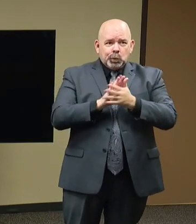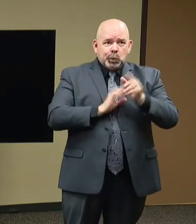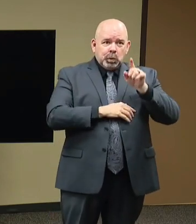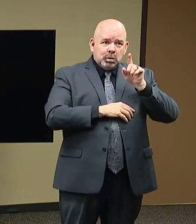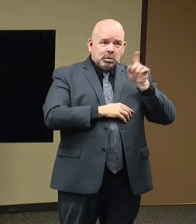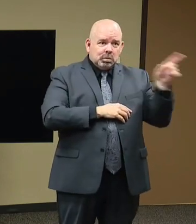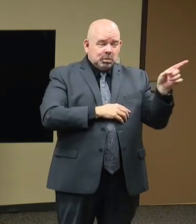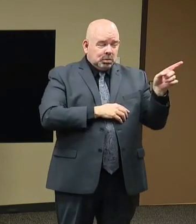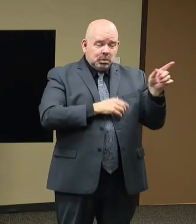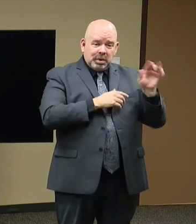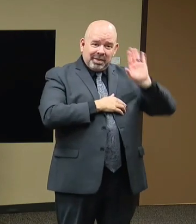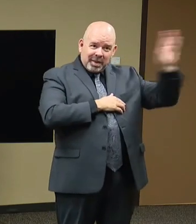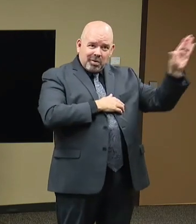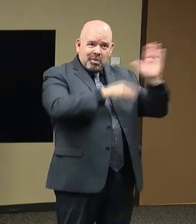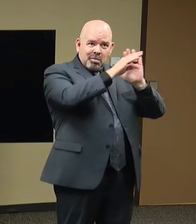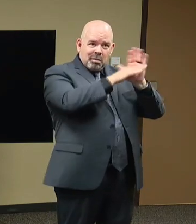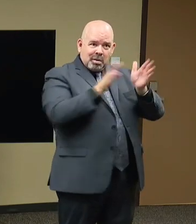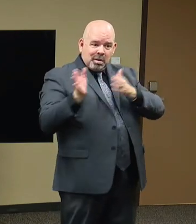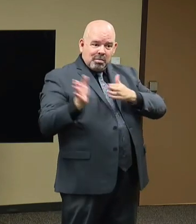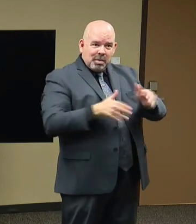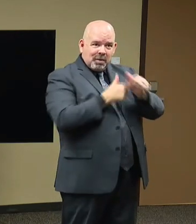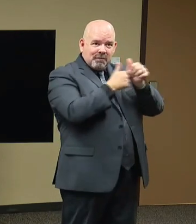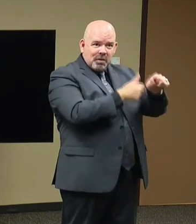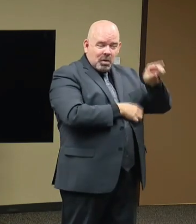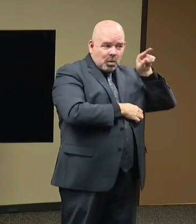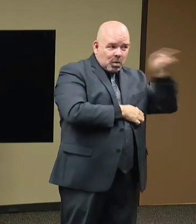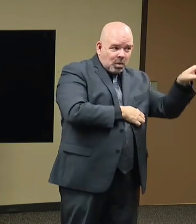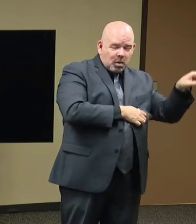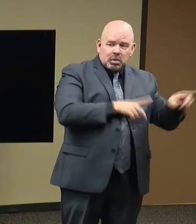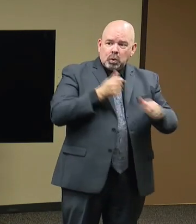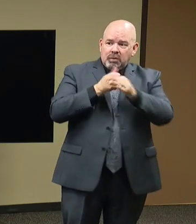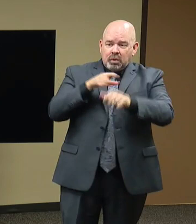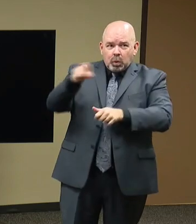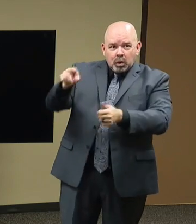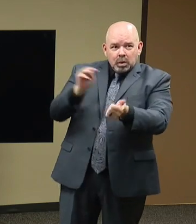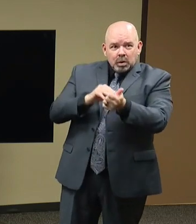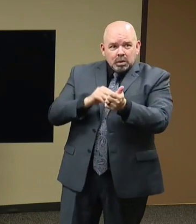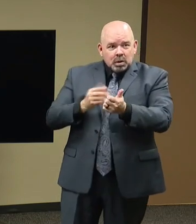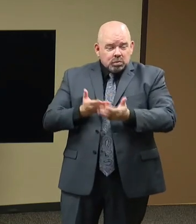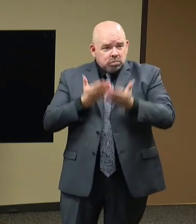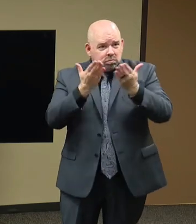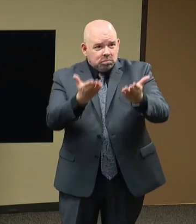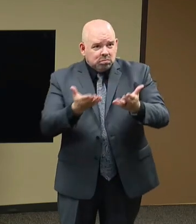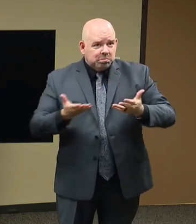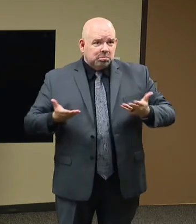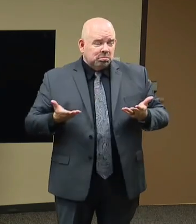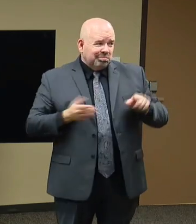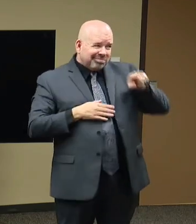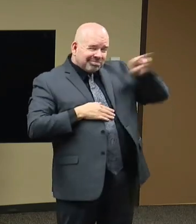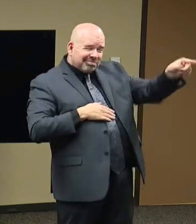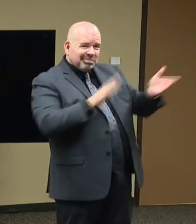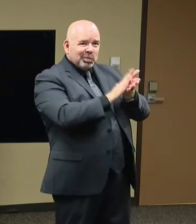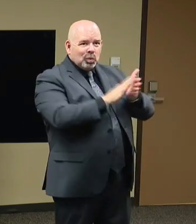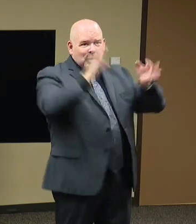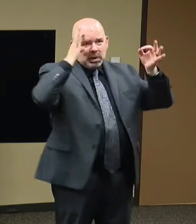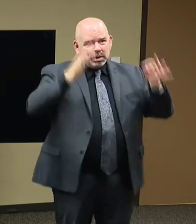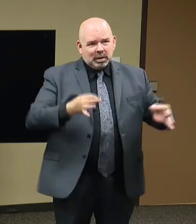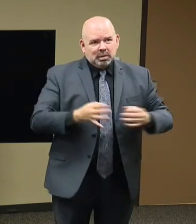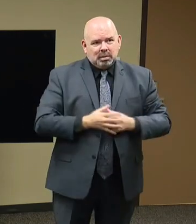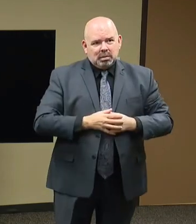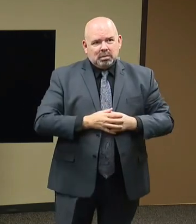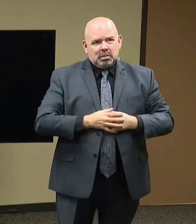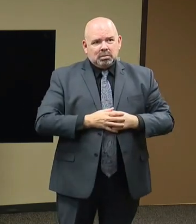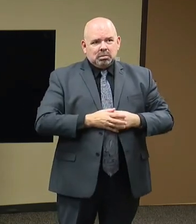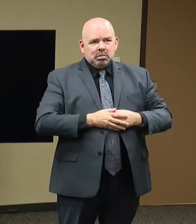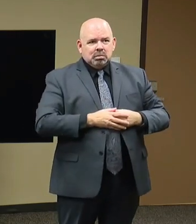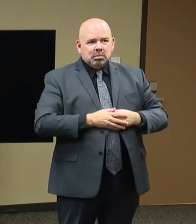doctor's guidelines, you could feel comfortable sending back your up to